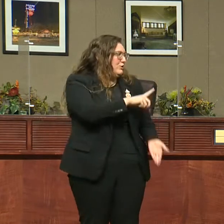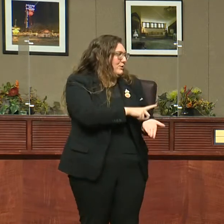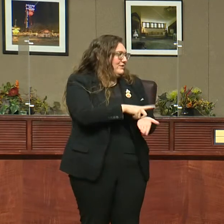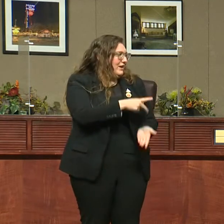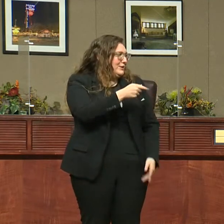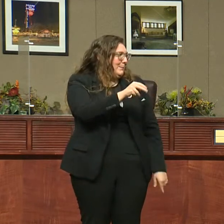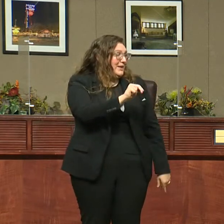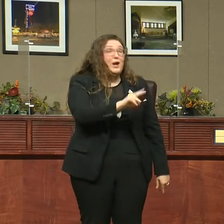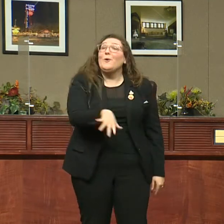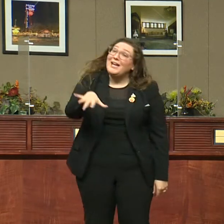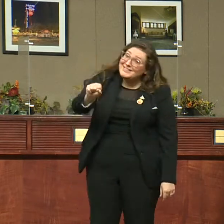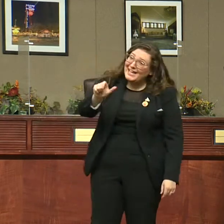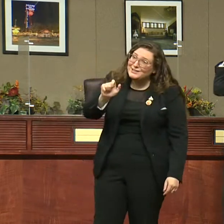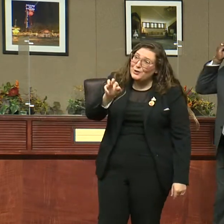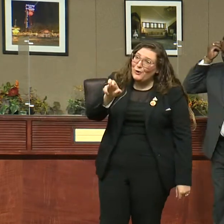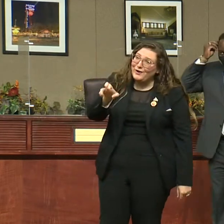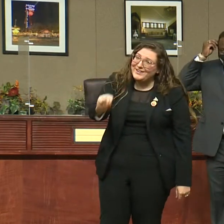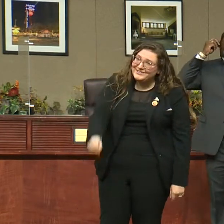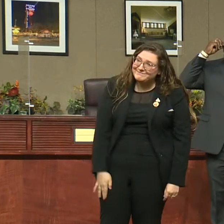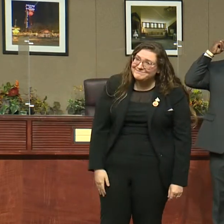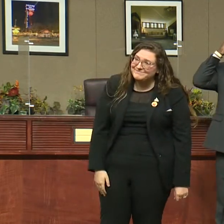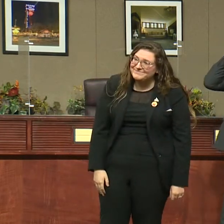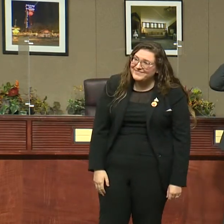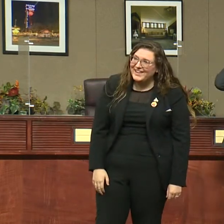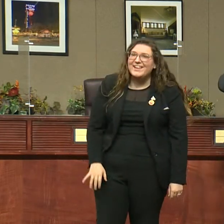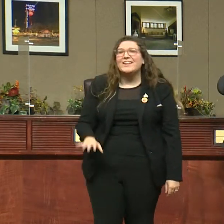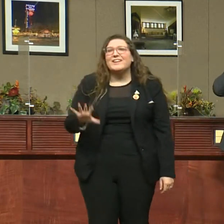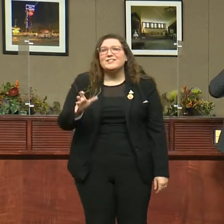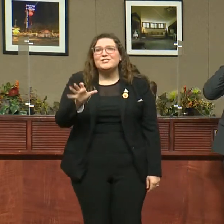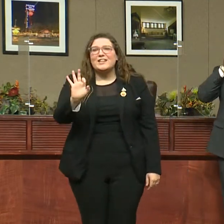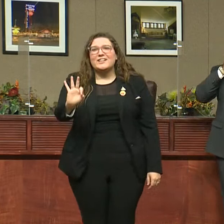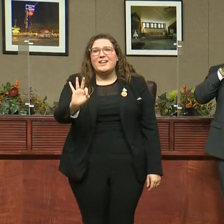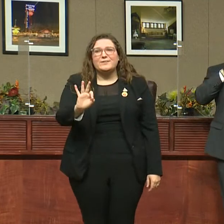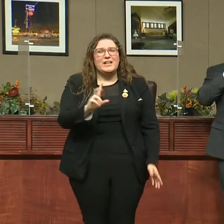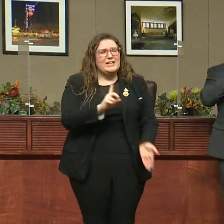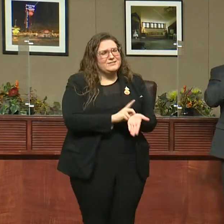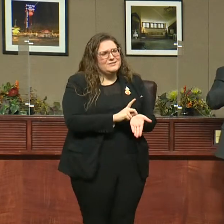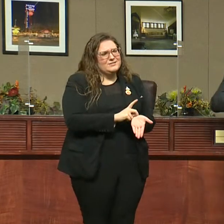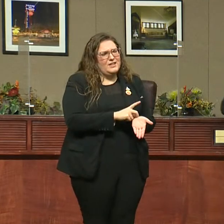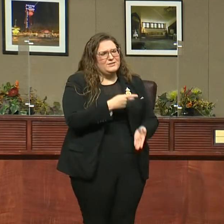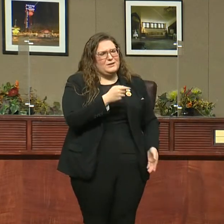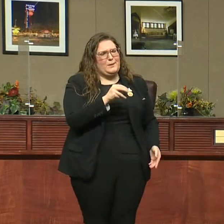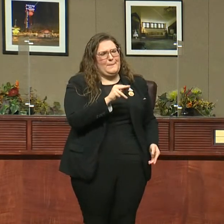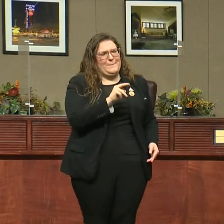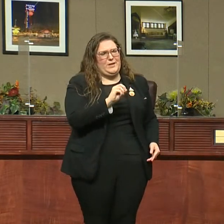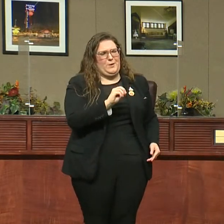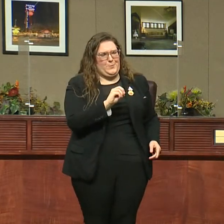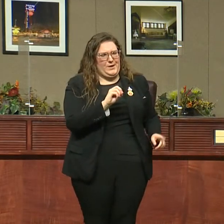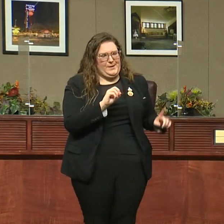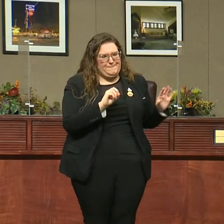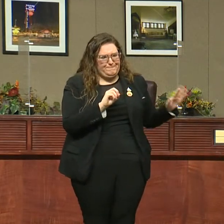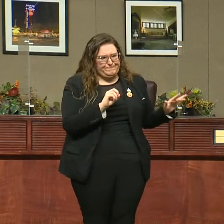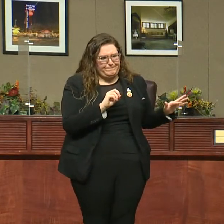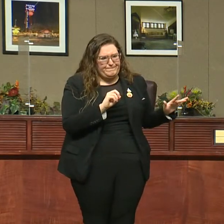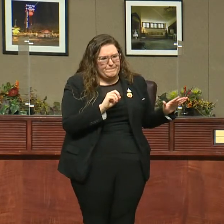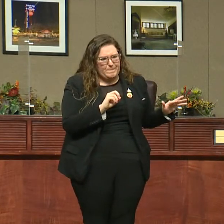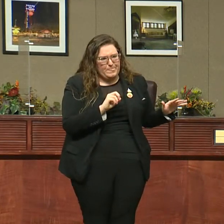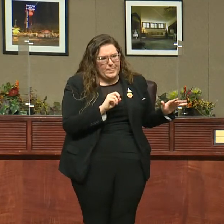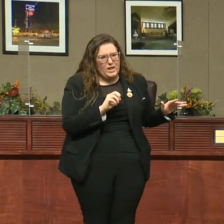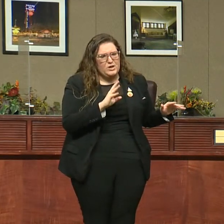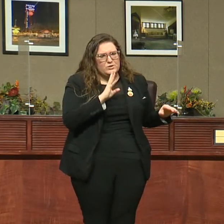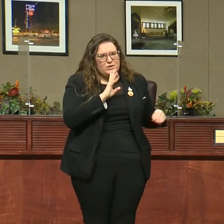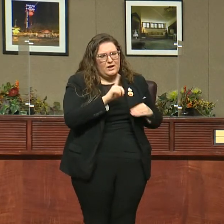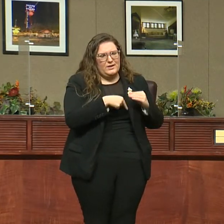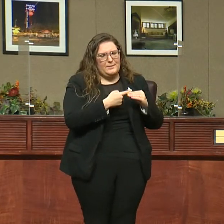Yes, Lauren. Lauren Seabrook, Channel 9. Dr. Pino, when you talk about how the